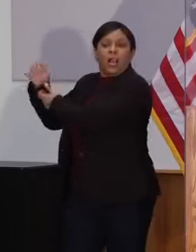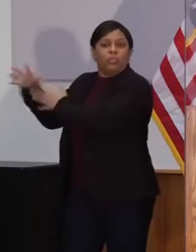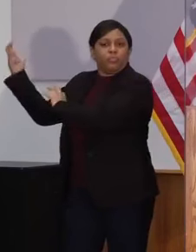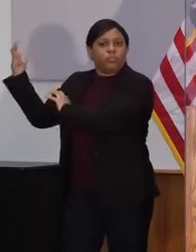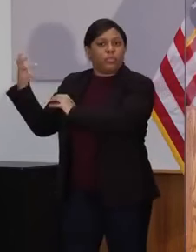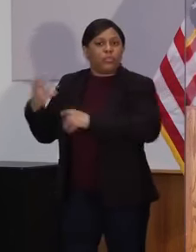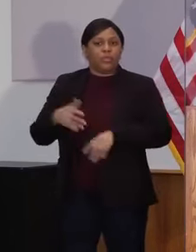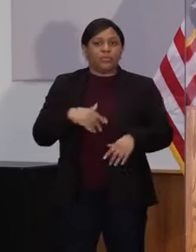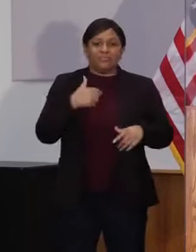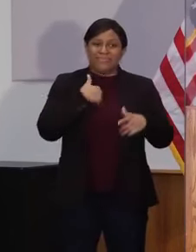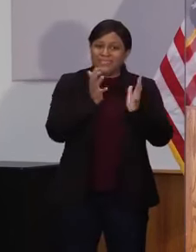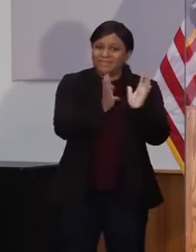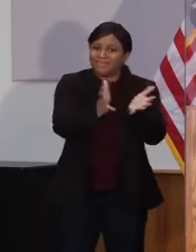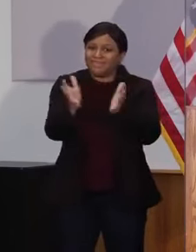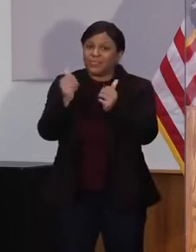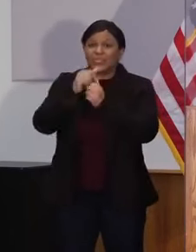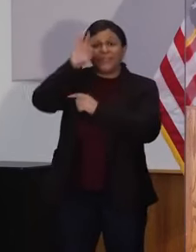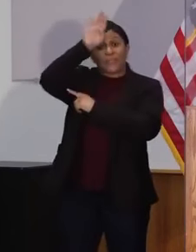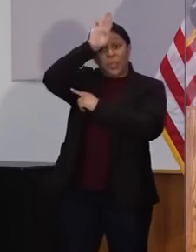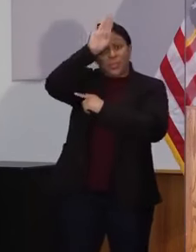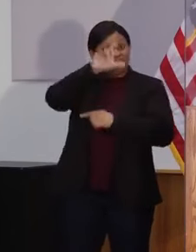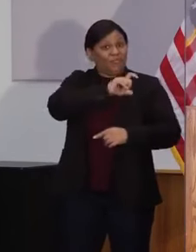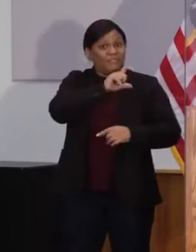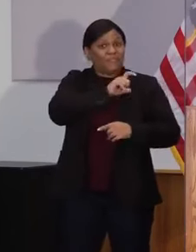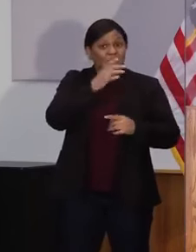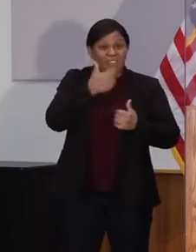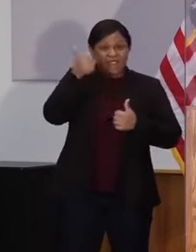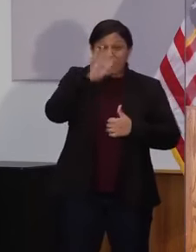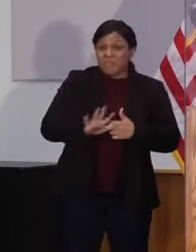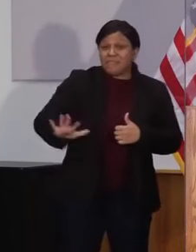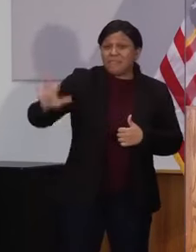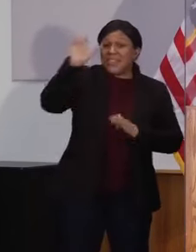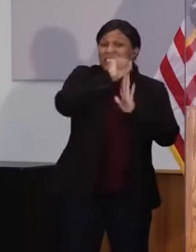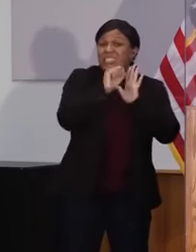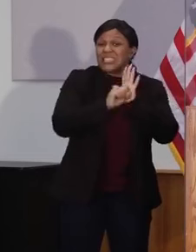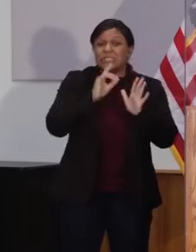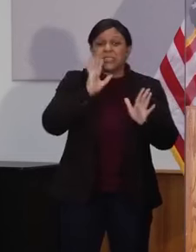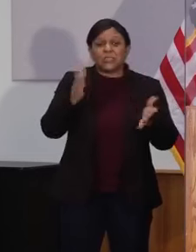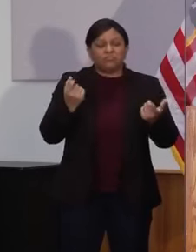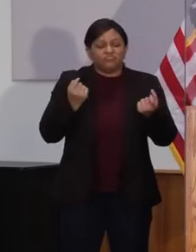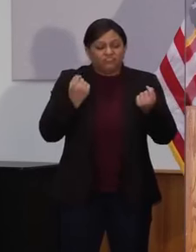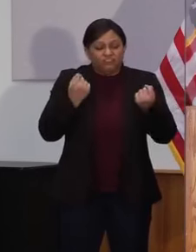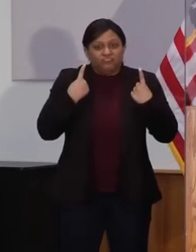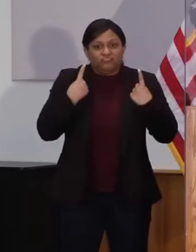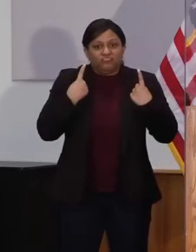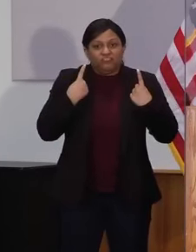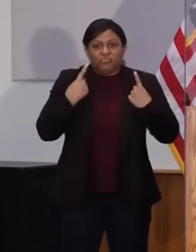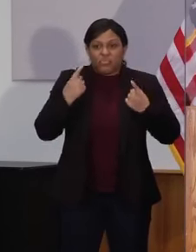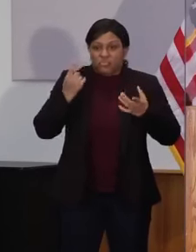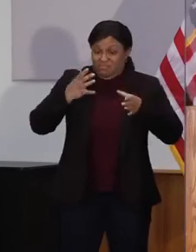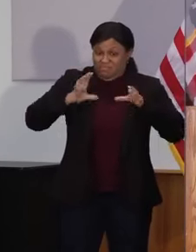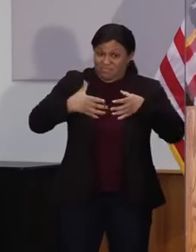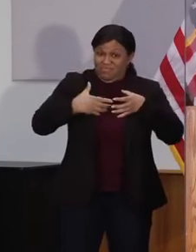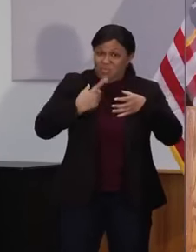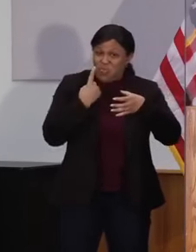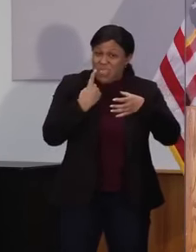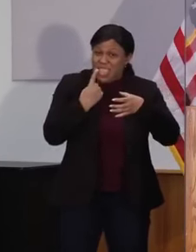state, and it's really clear that they understand that we're all in this together. We want to make sure